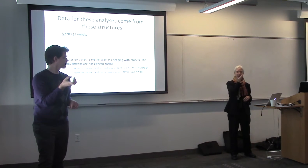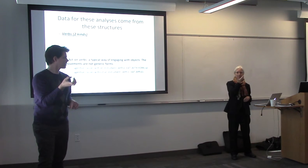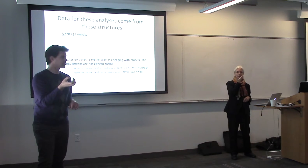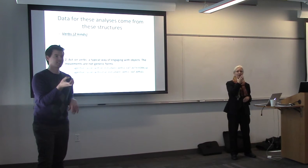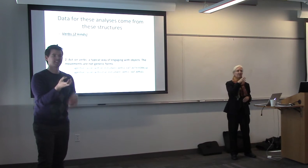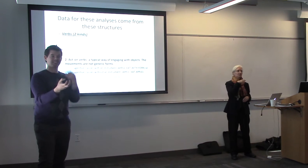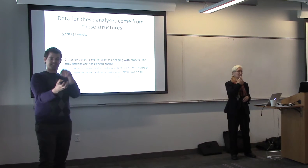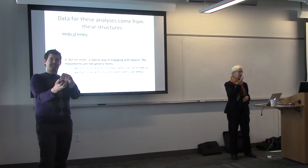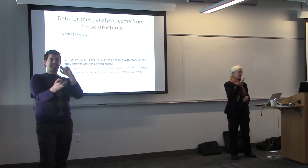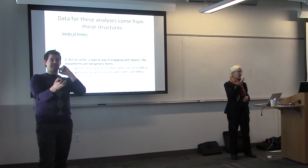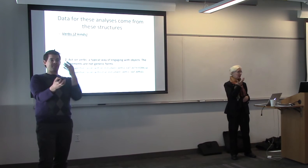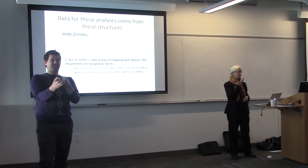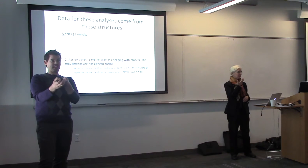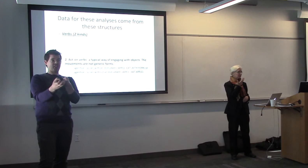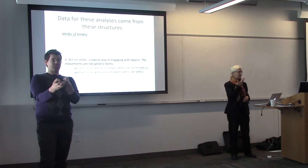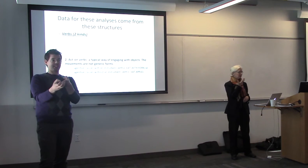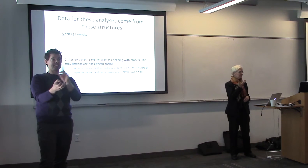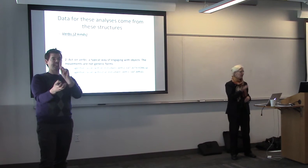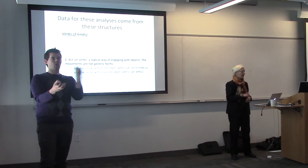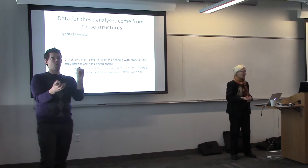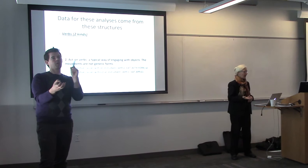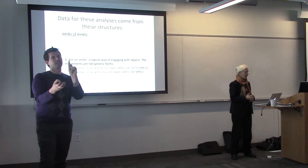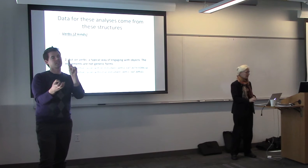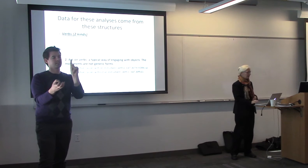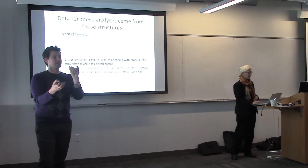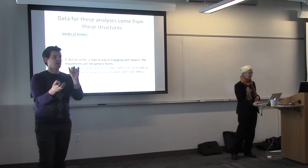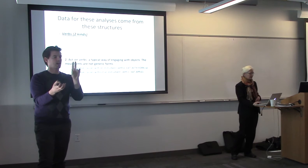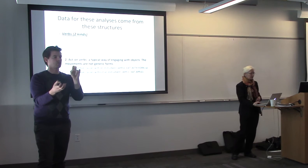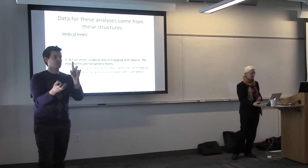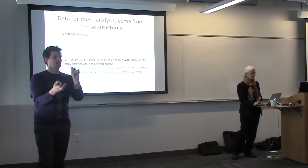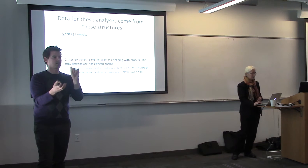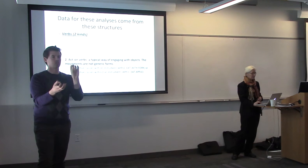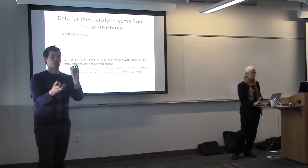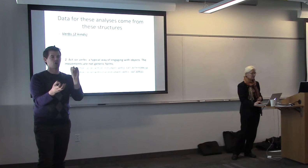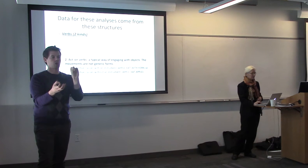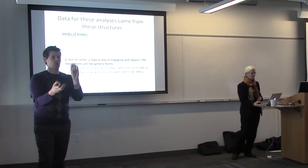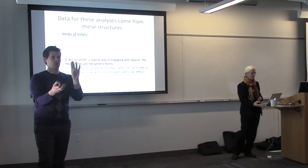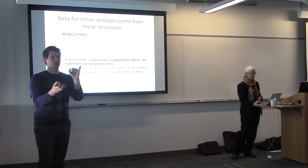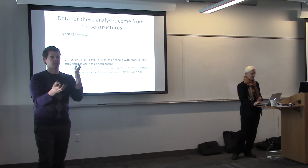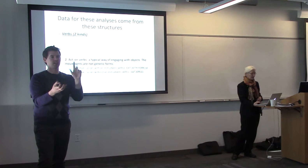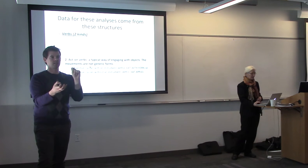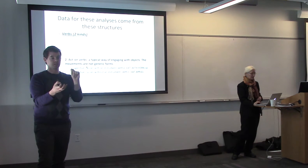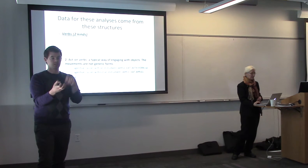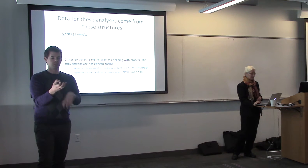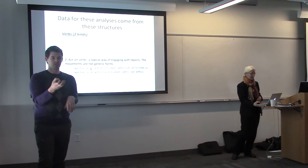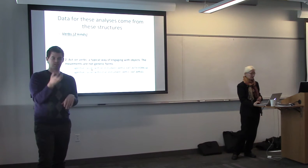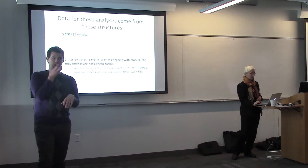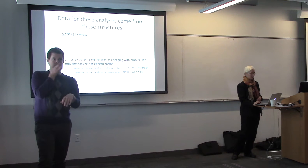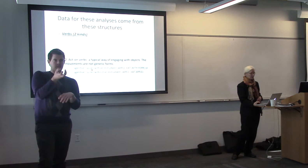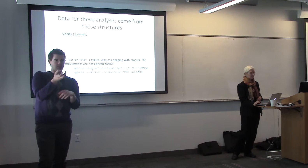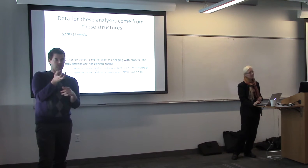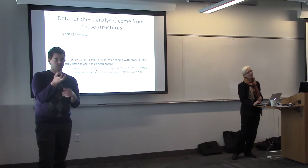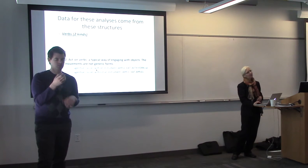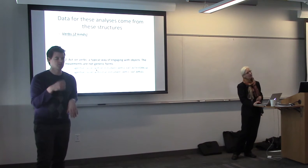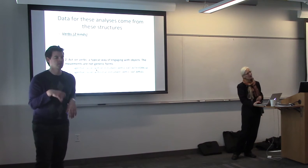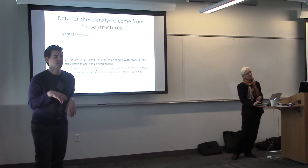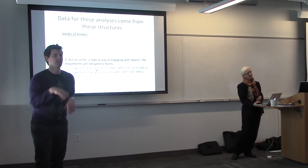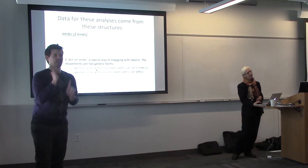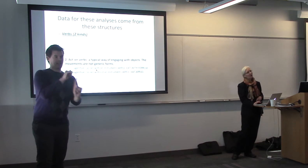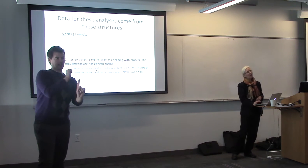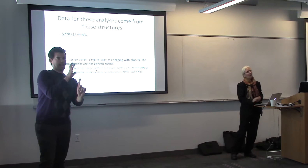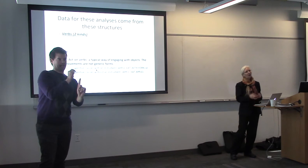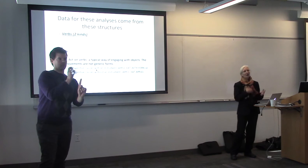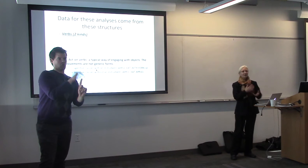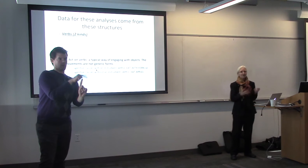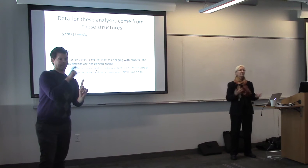the apple as a direct object. And that is one type of these act-on verbs. The other